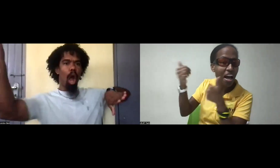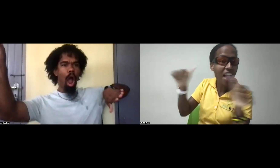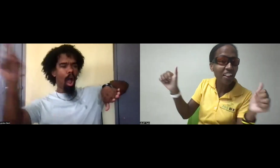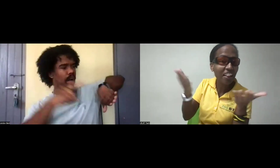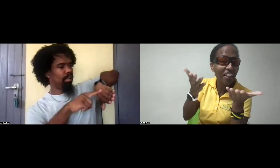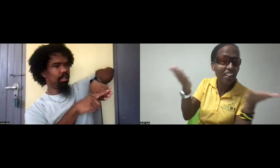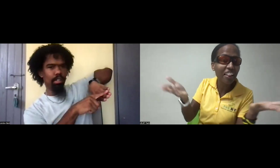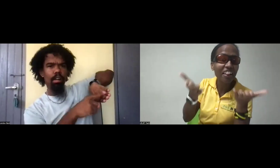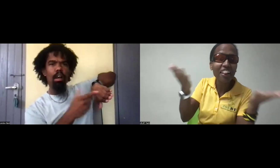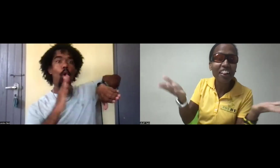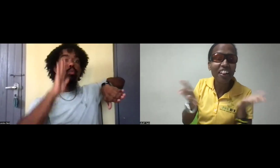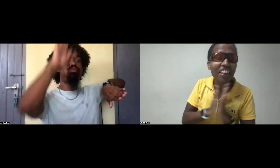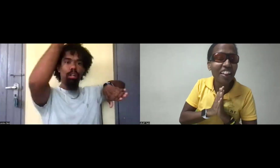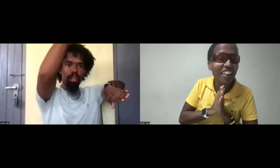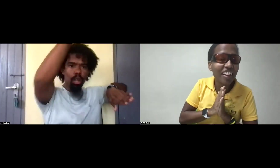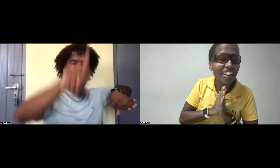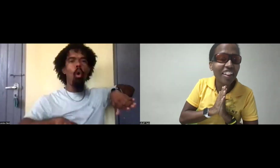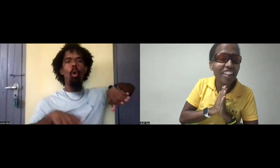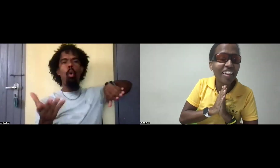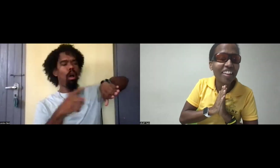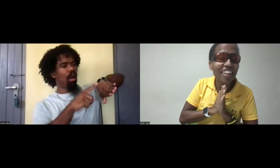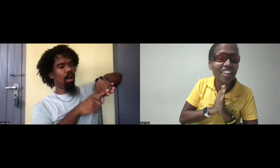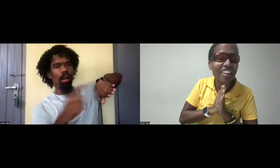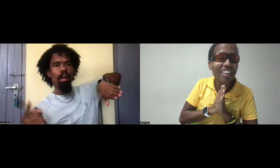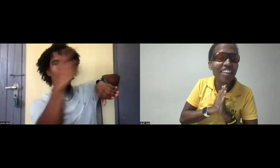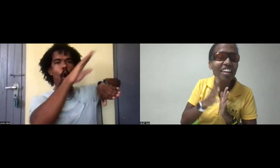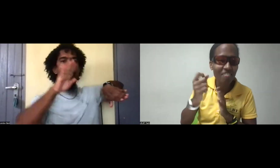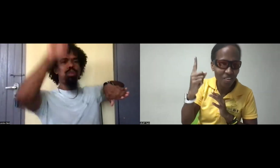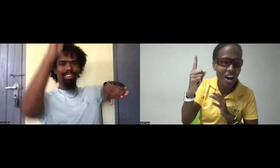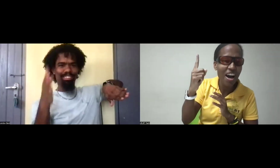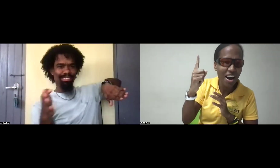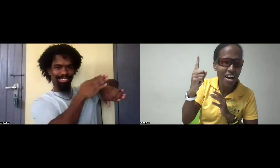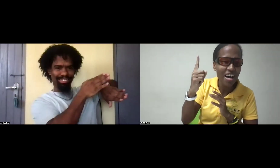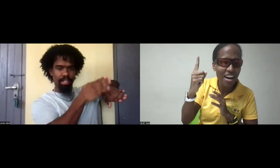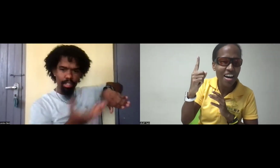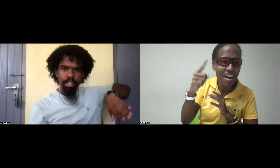like Trelawney, Montego Bay, anybody here from that side?